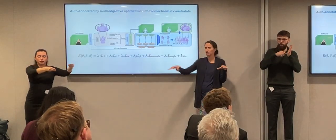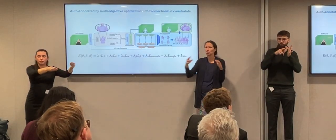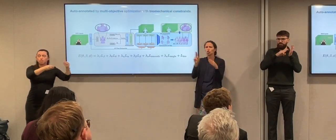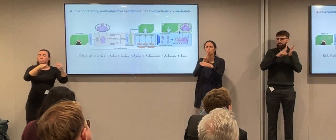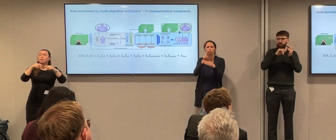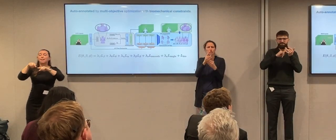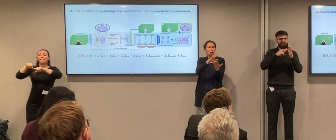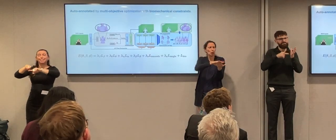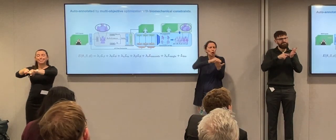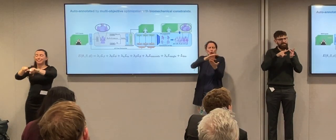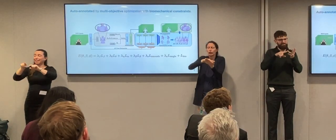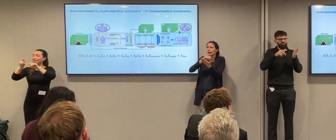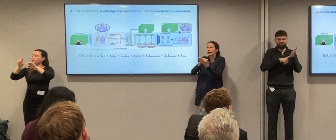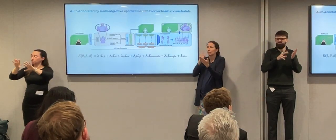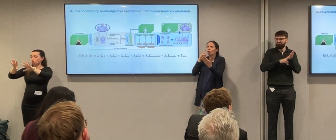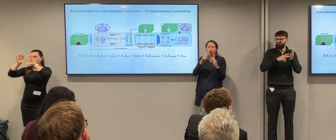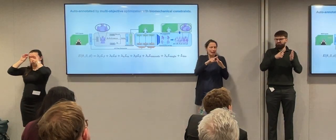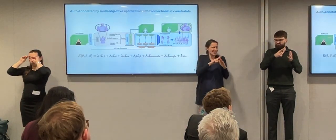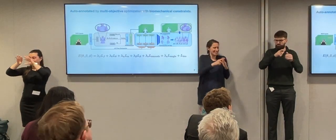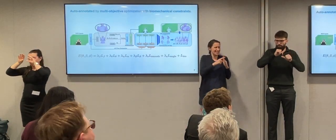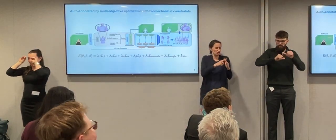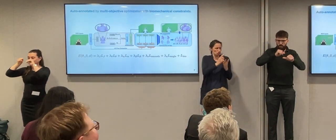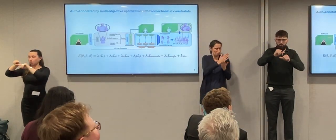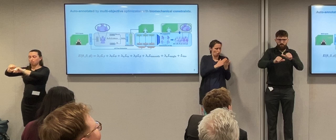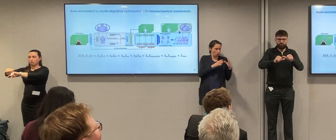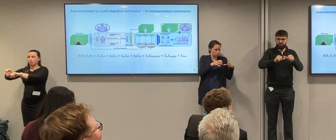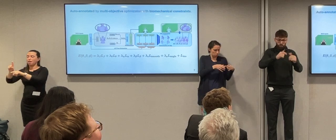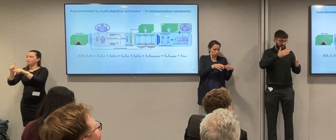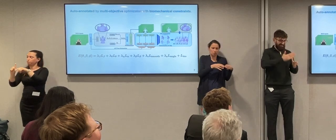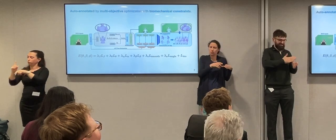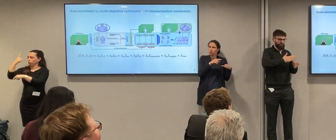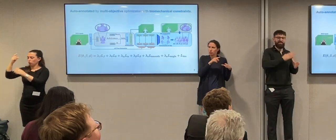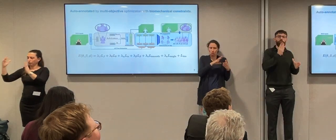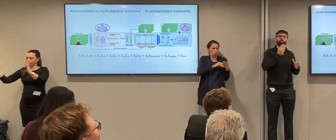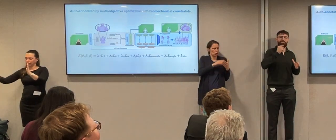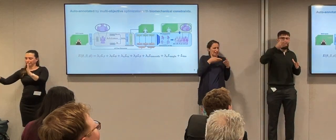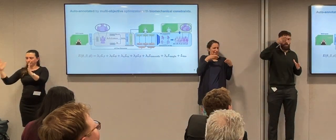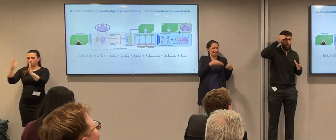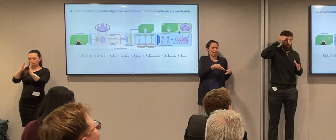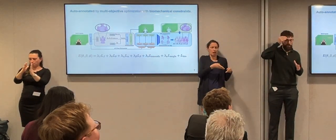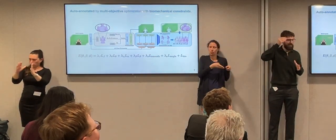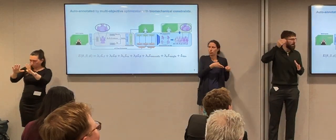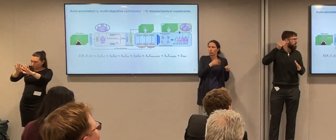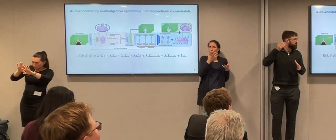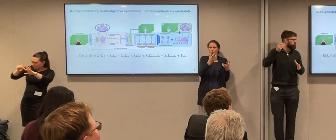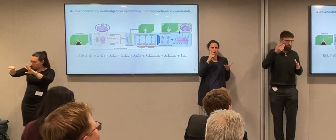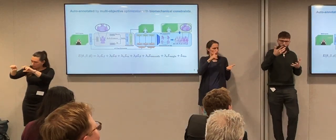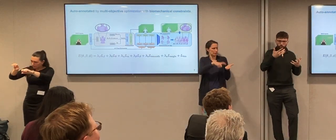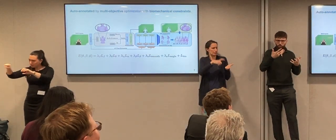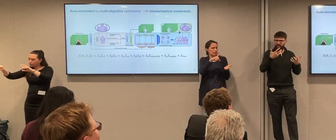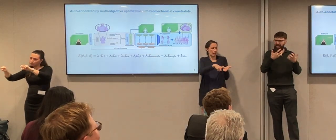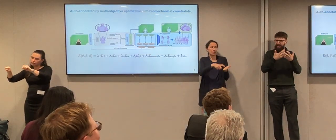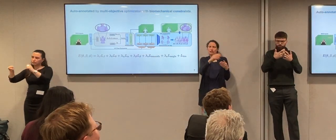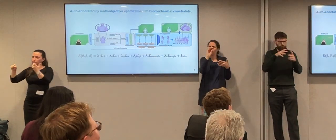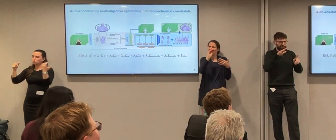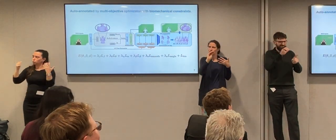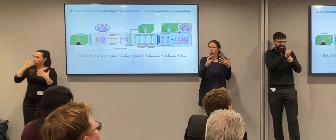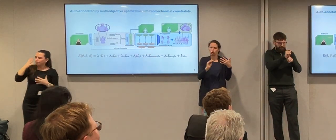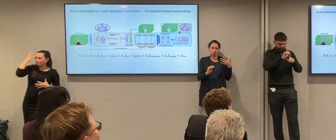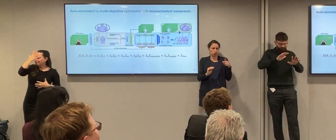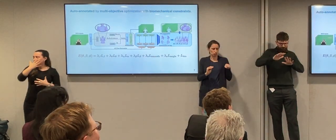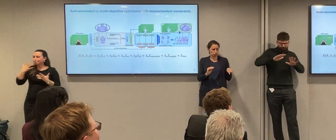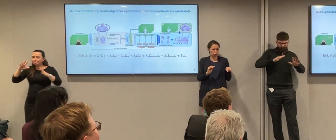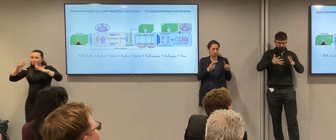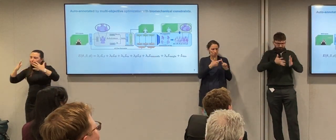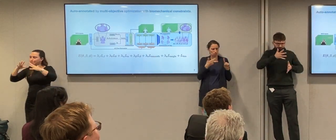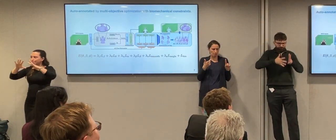learning in the initial part where we would like to detect these features